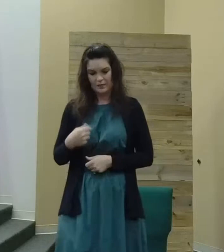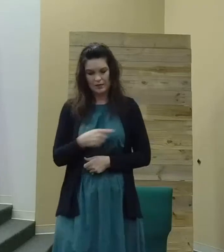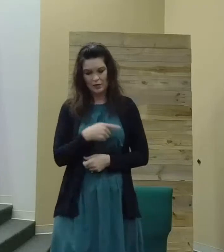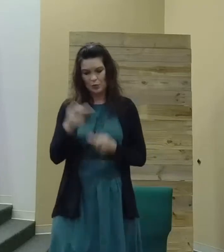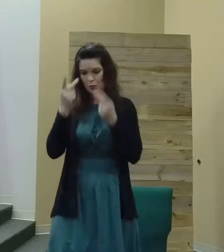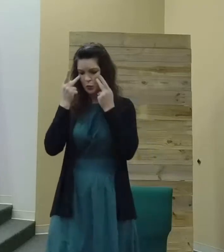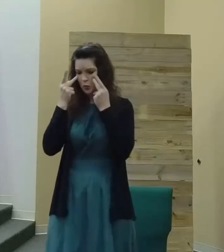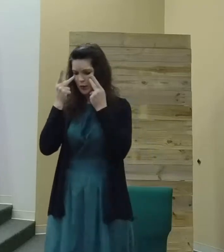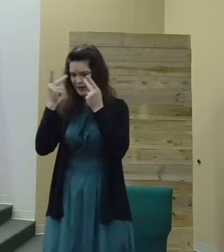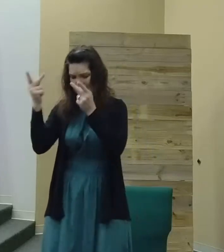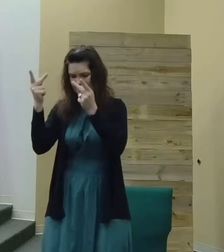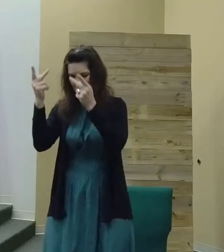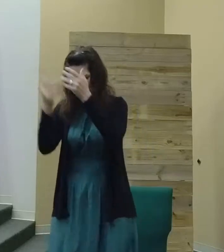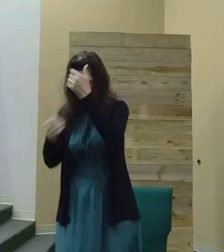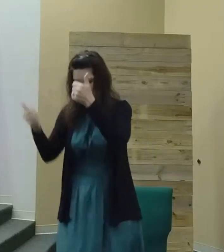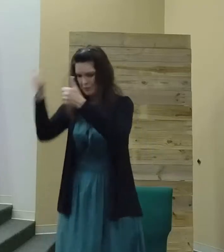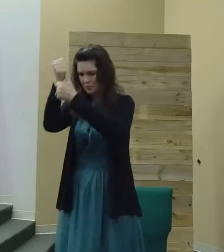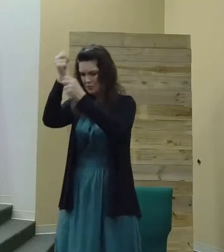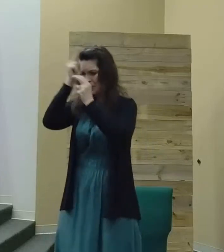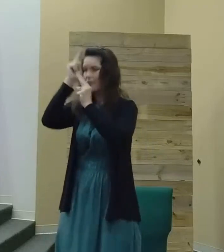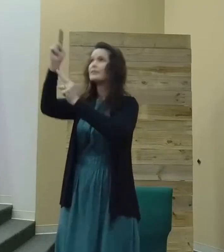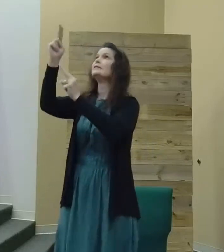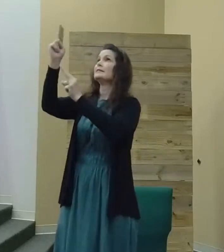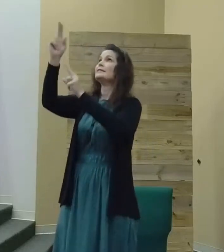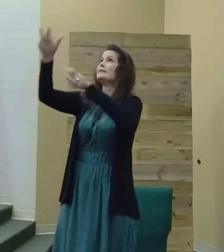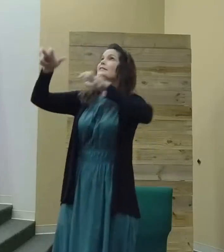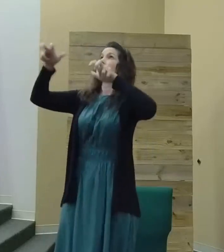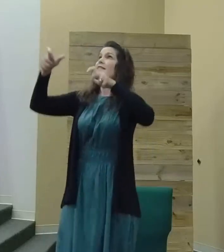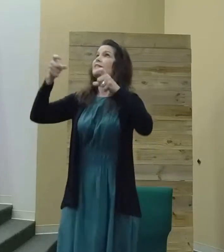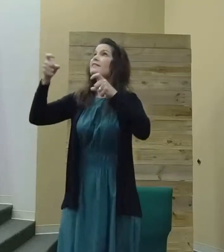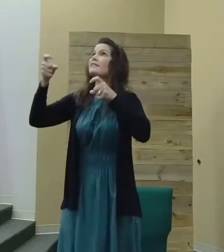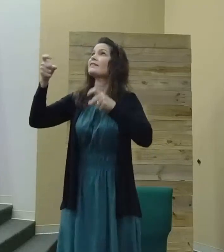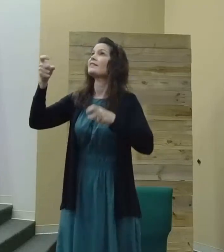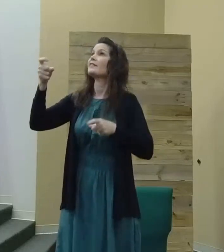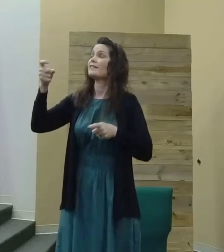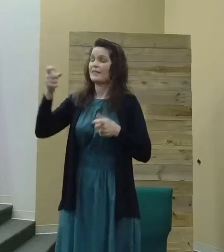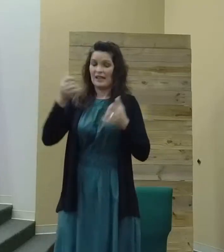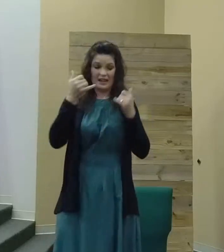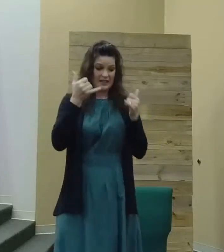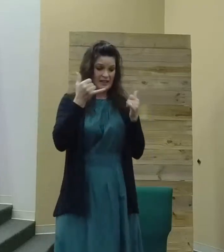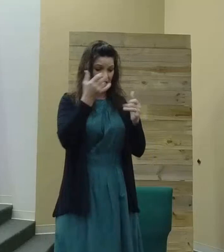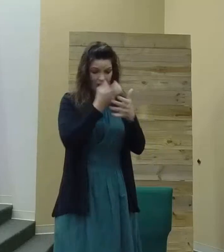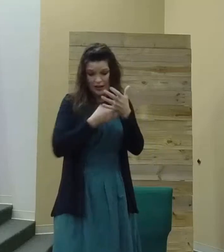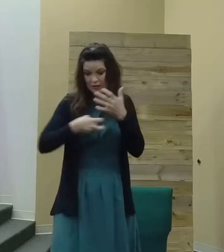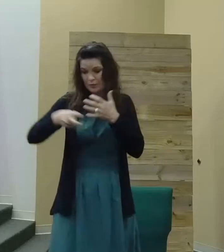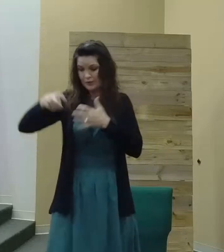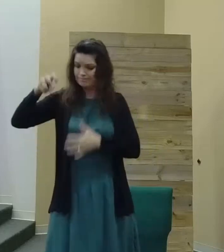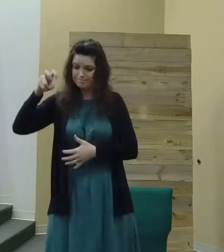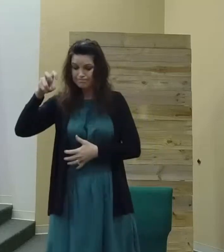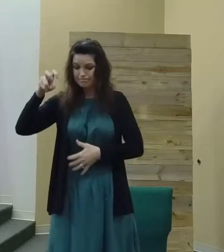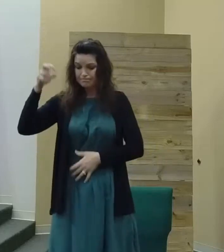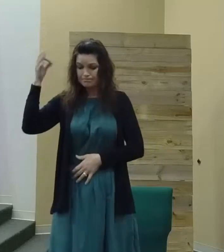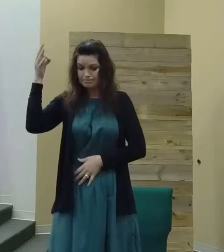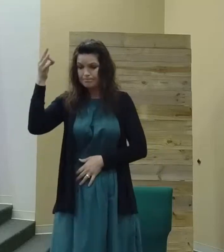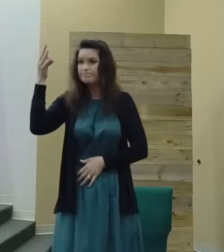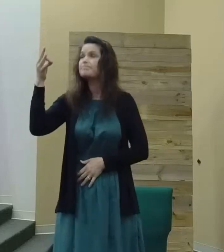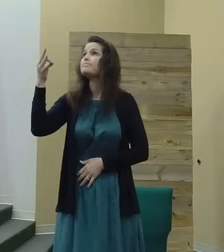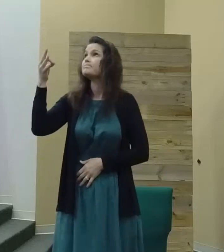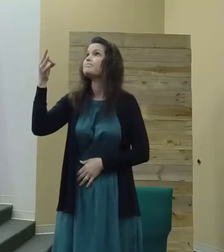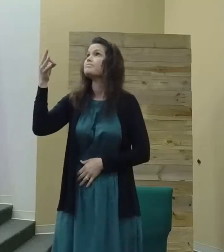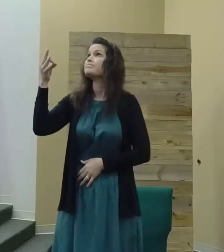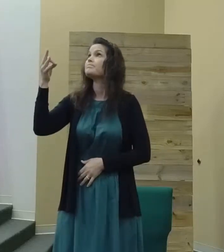Lord, as we see you lifted high and seated on the throne, God, as we move into your presence this